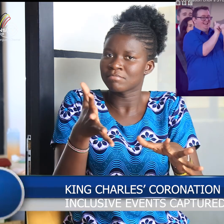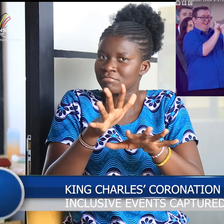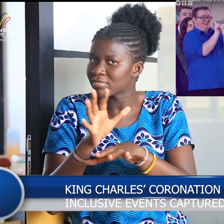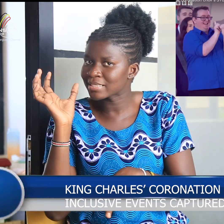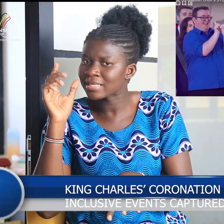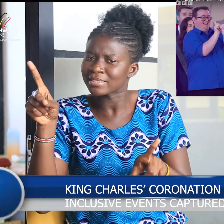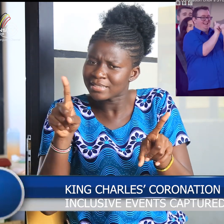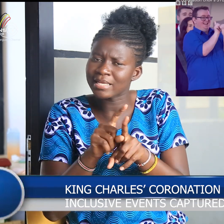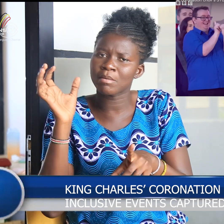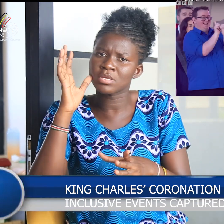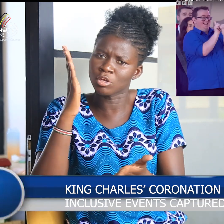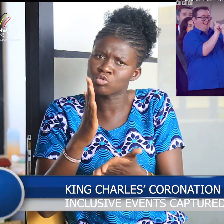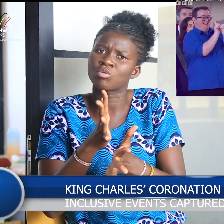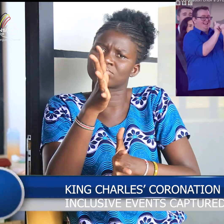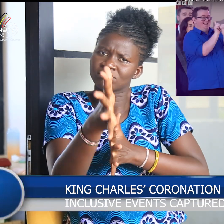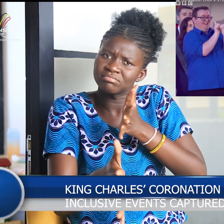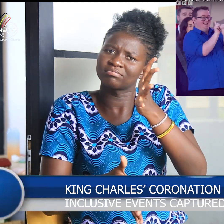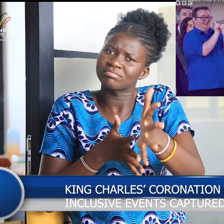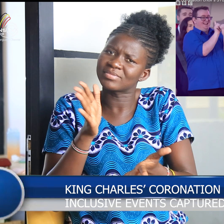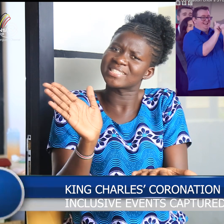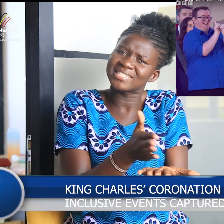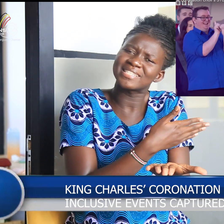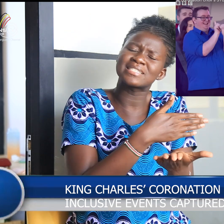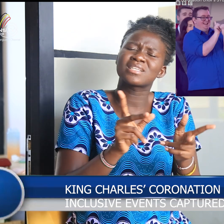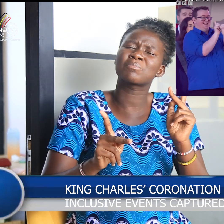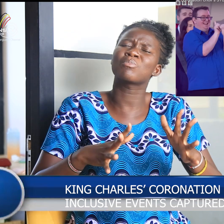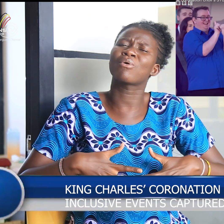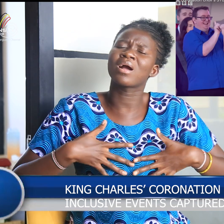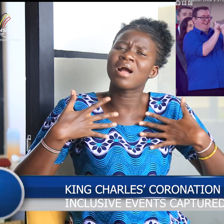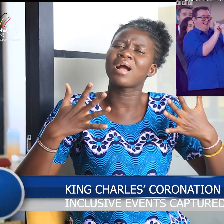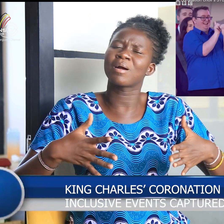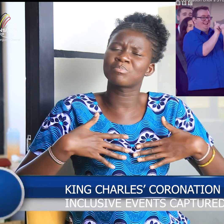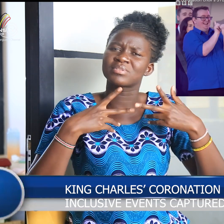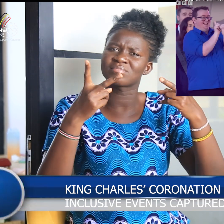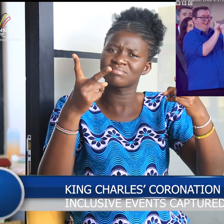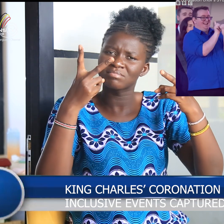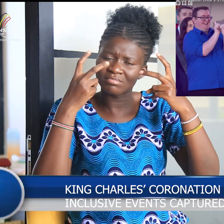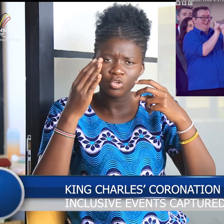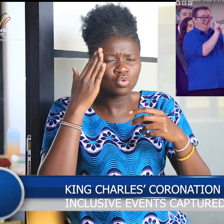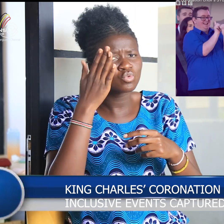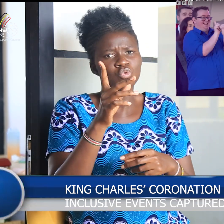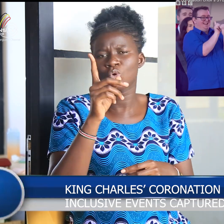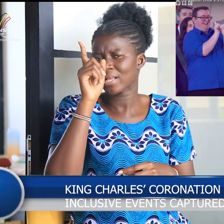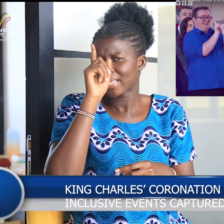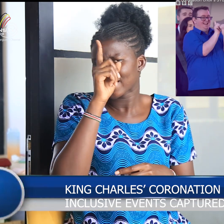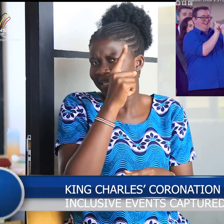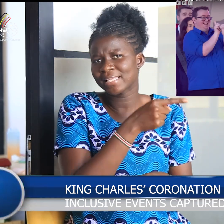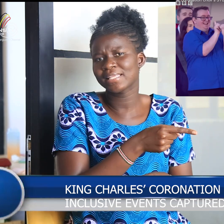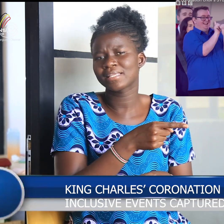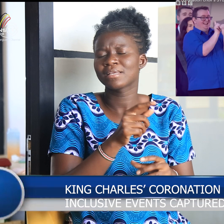this. In the choir that sang for the king, people with disabilities were